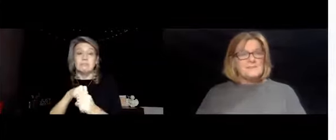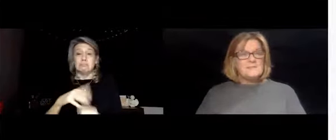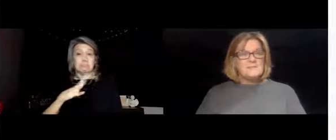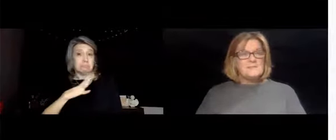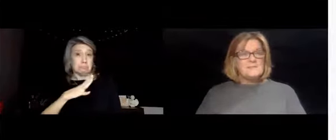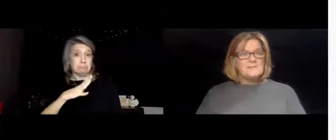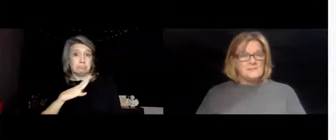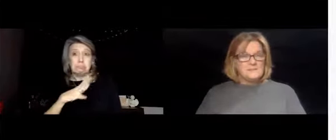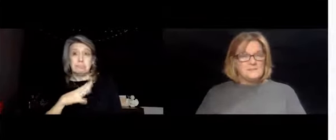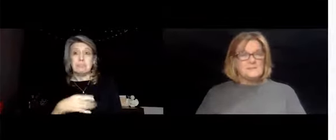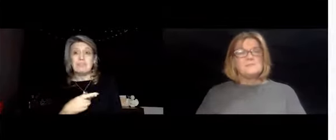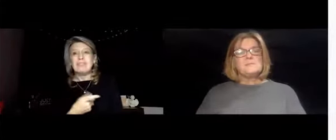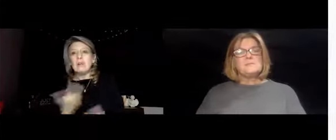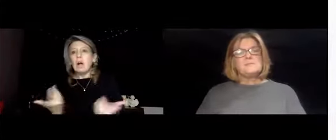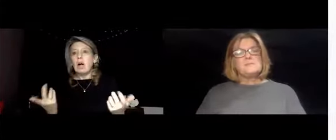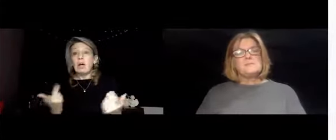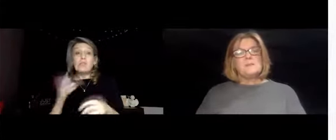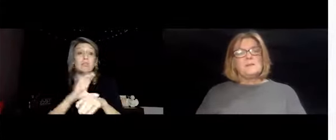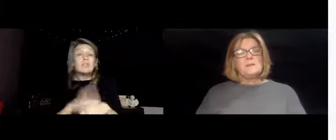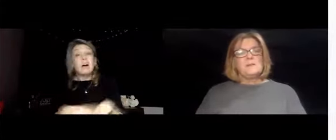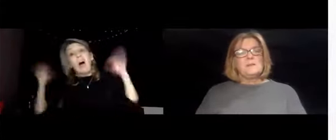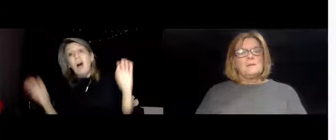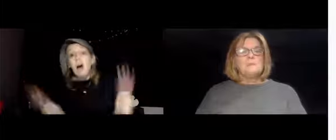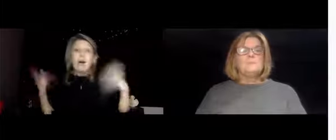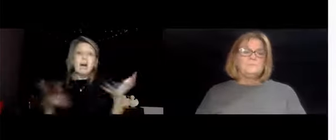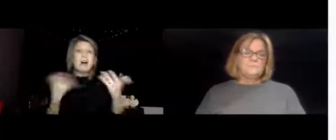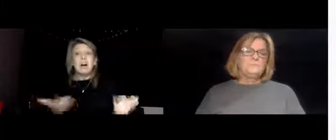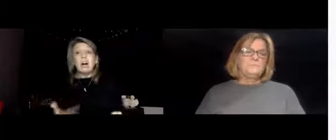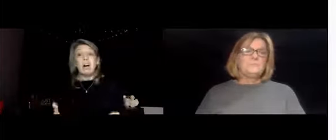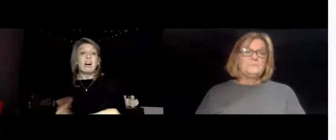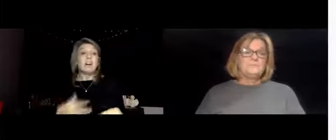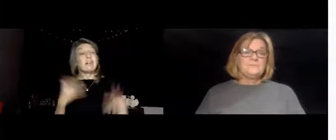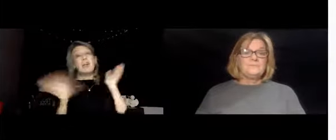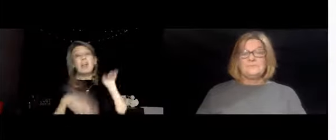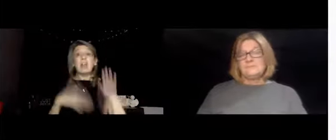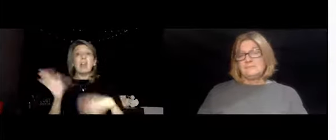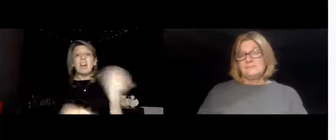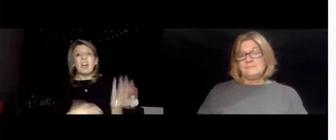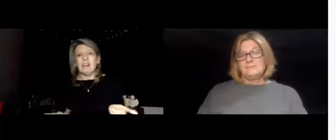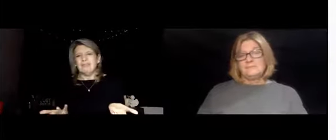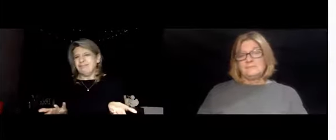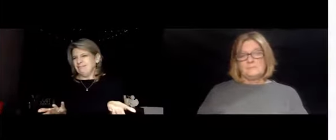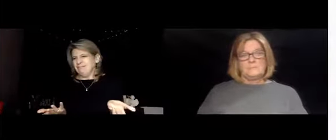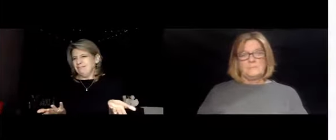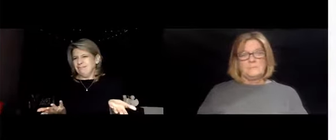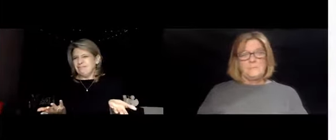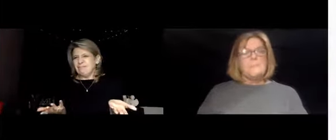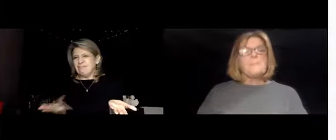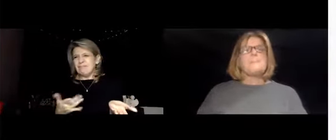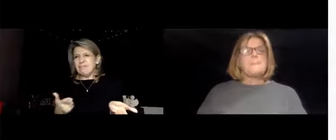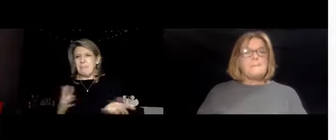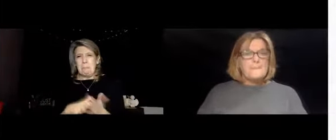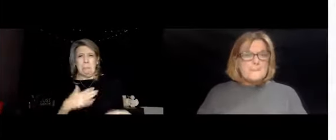I mean, if you want to be involved, that's fine. But if you're just like, it's just church, I'm just going to go in and